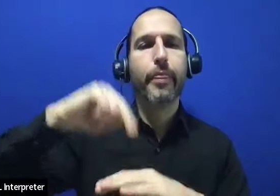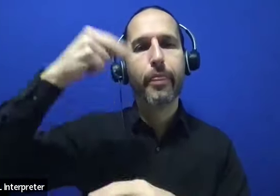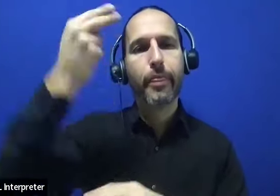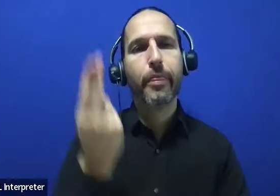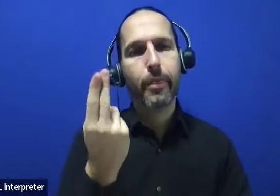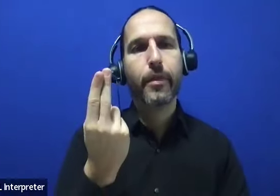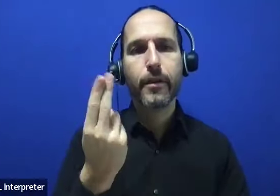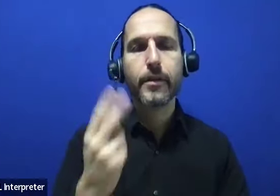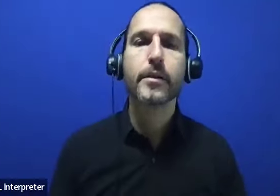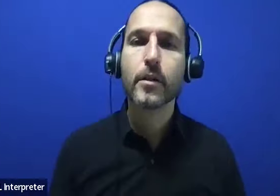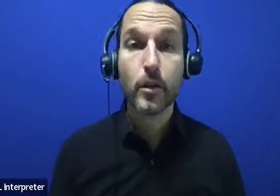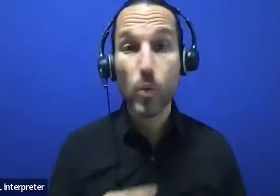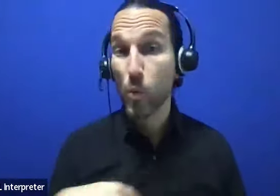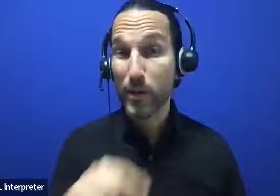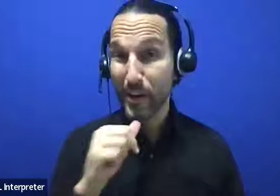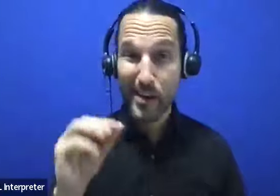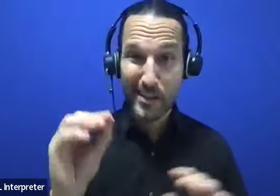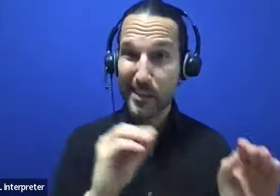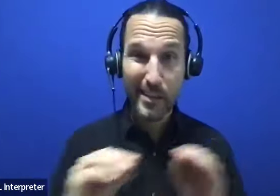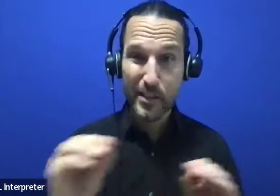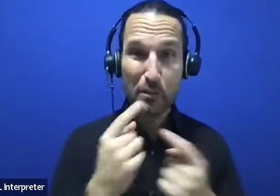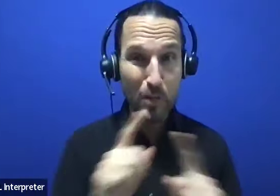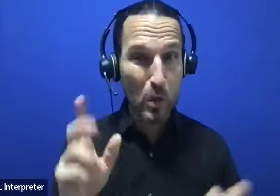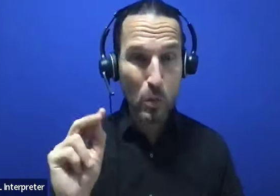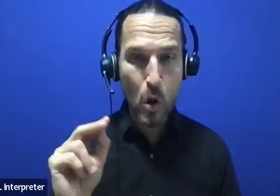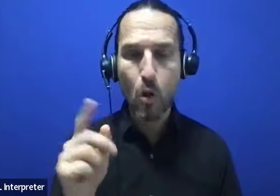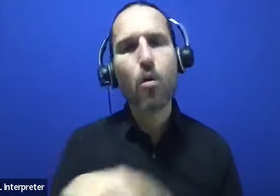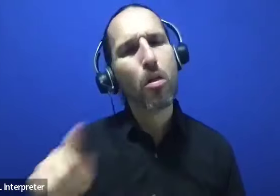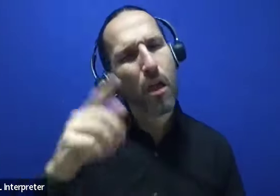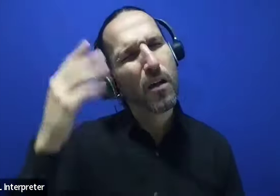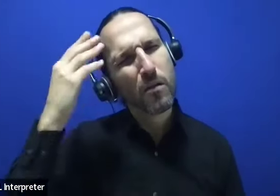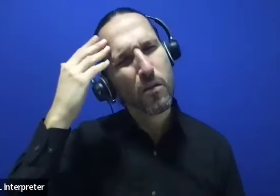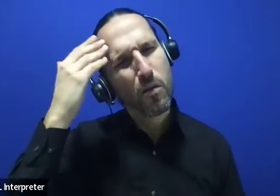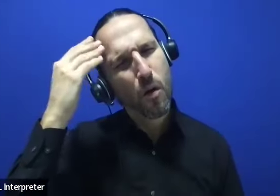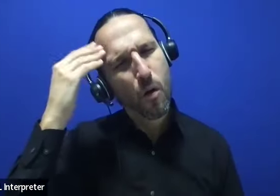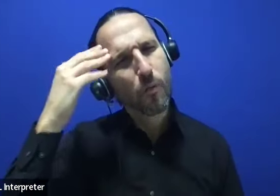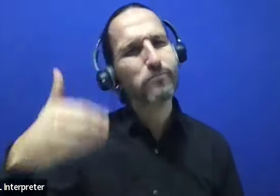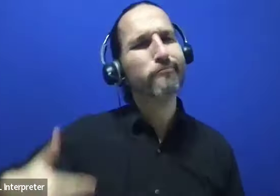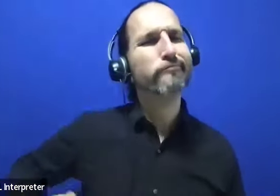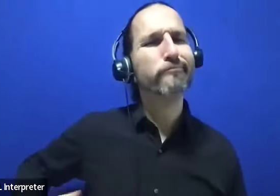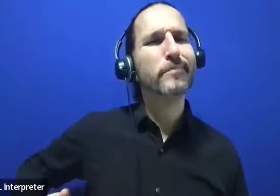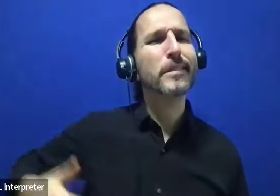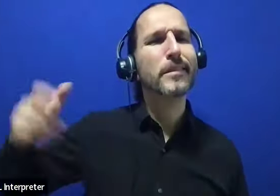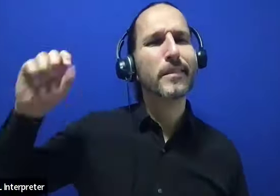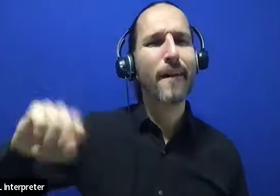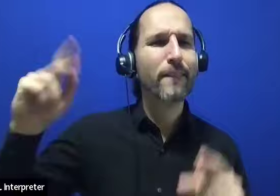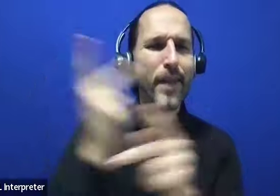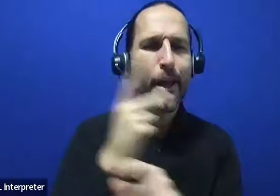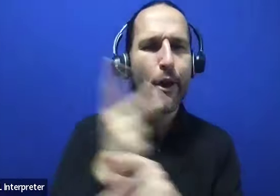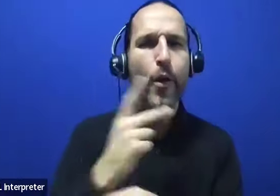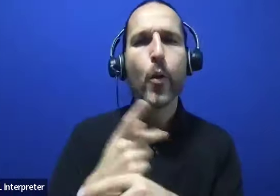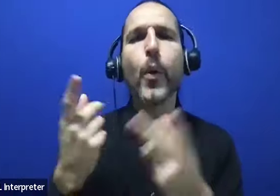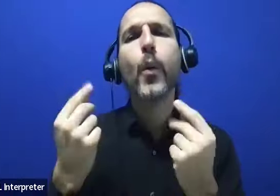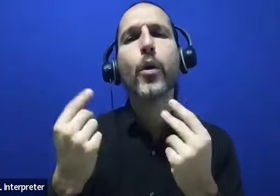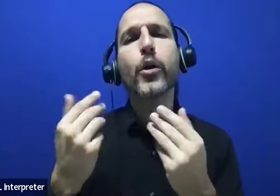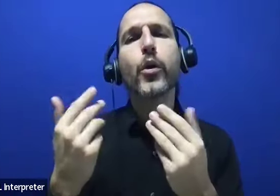This isn't anything we taught them. Kids with charge are geniuses at figuring out what it is that they